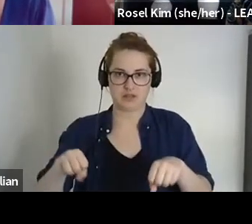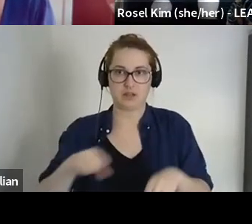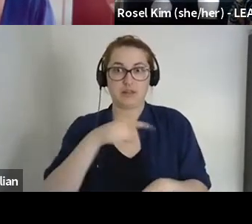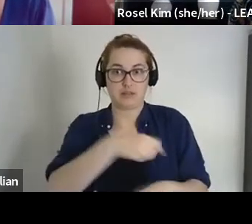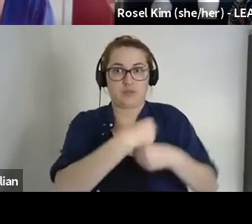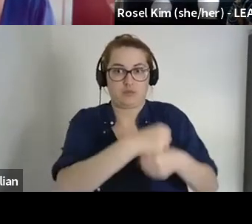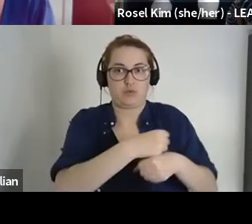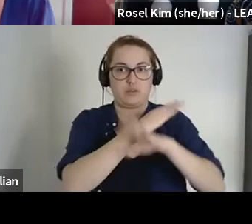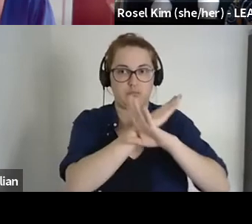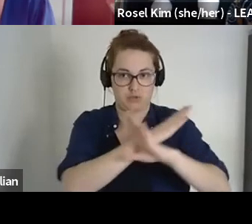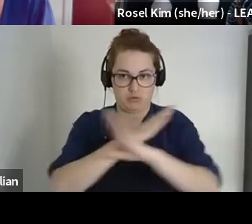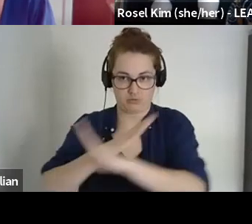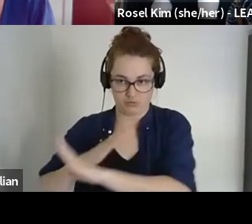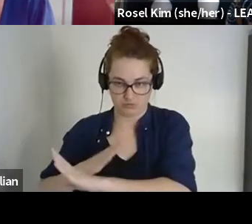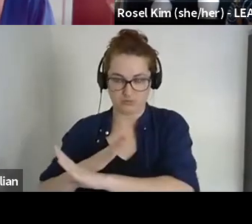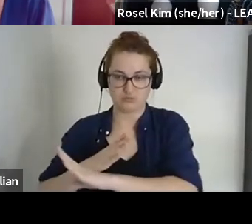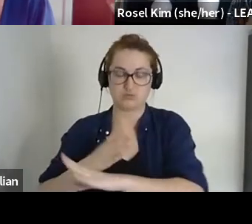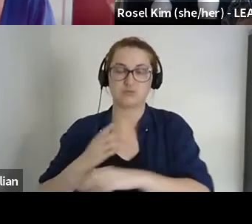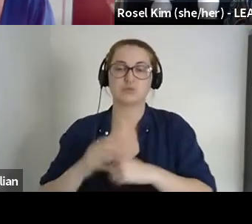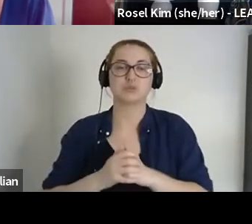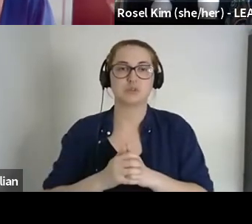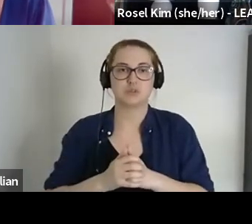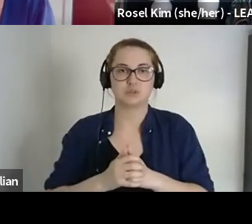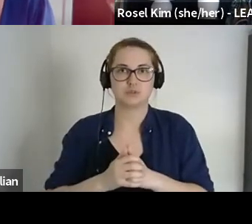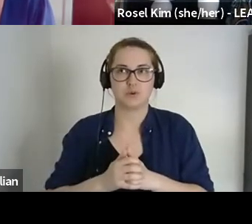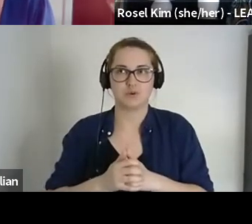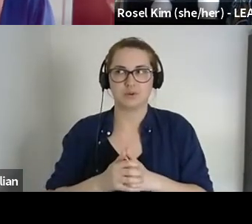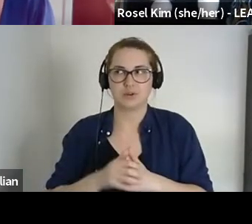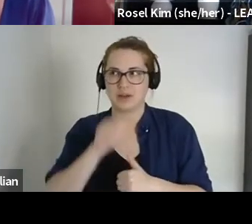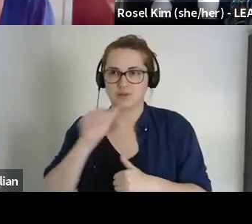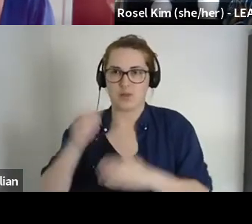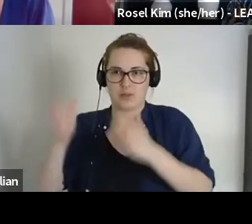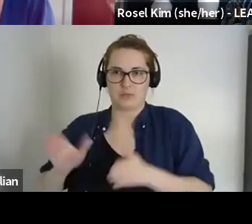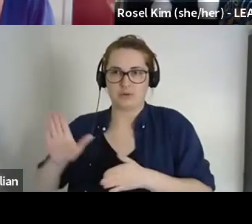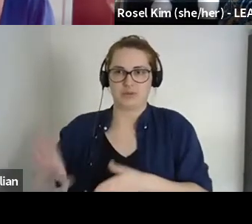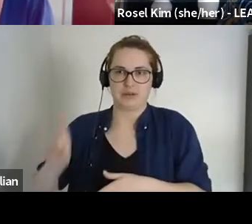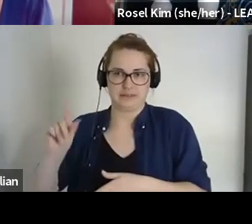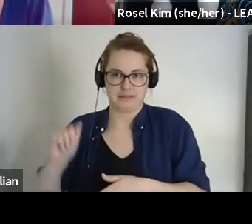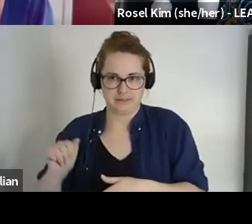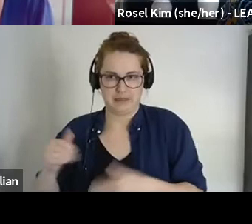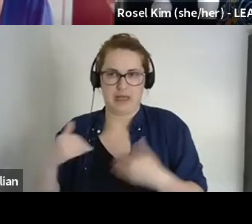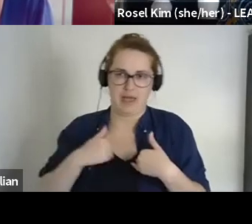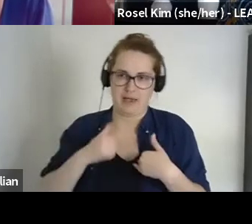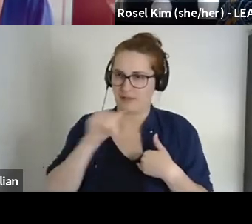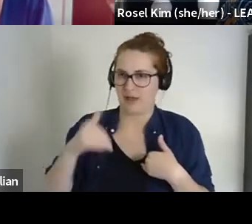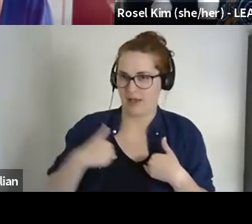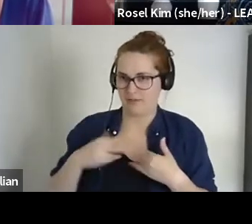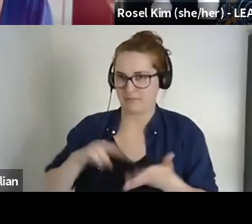life, rather than the fact of having a disability or not.